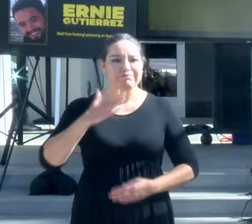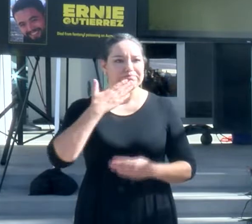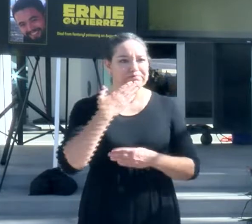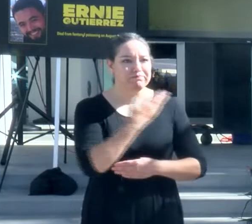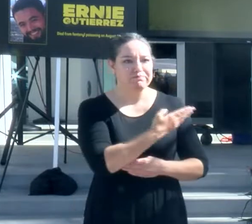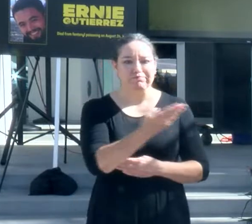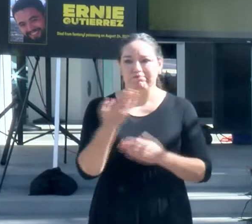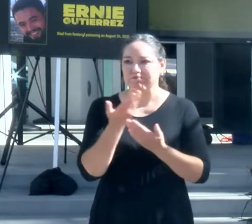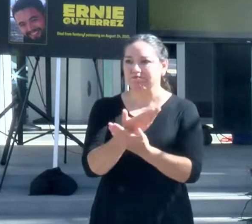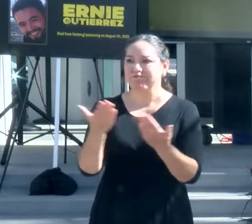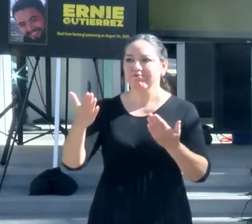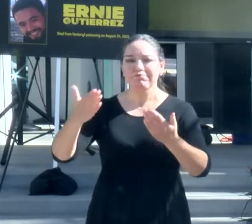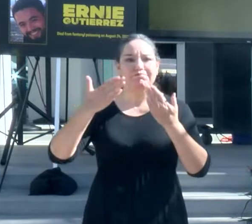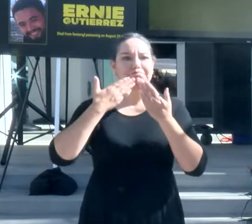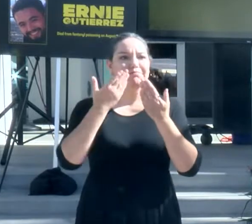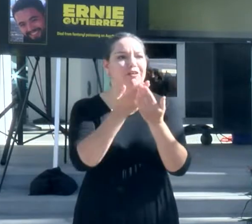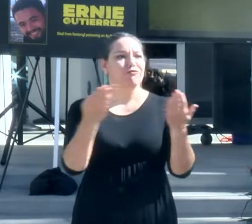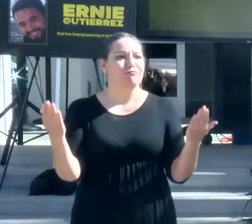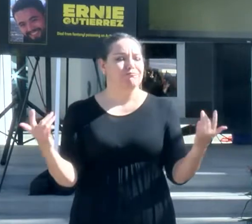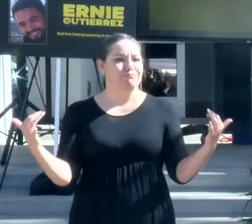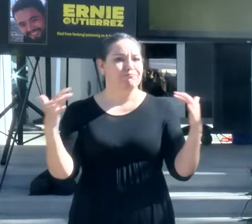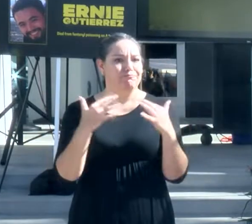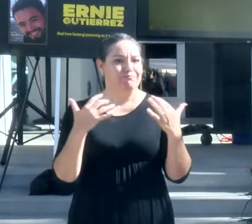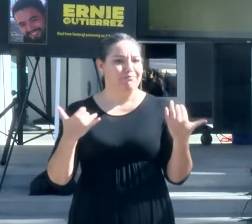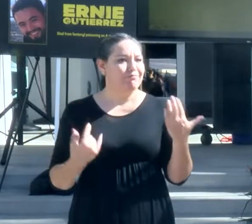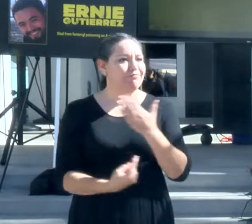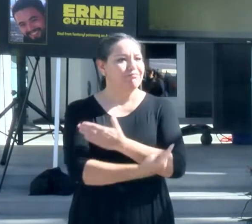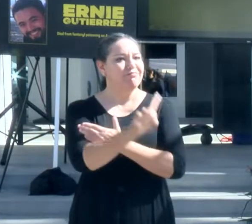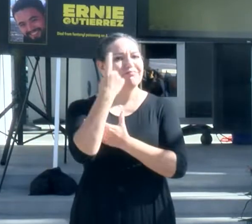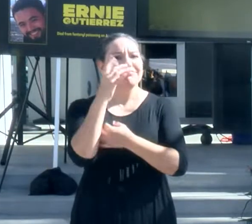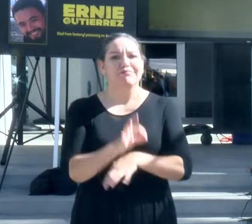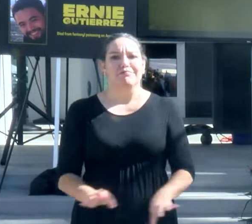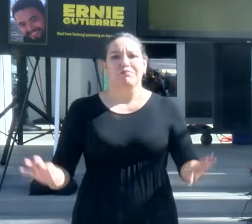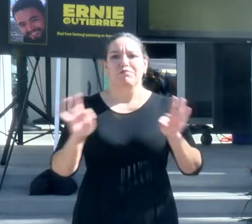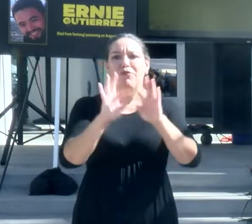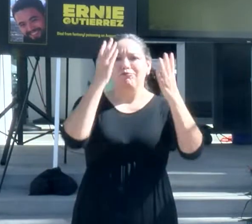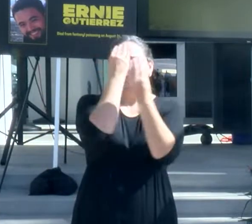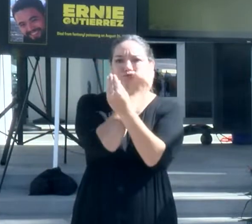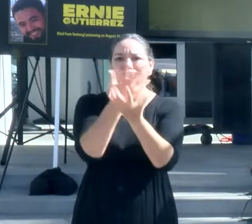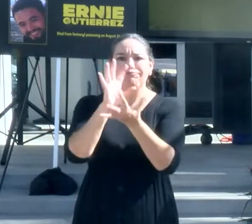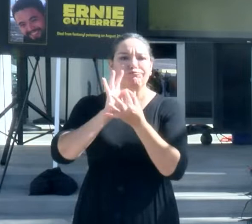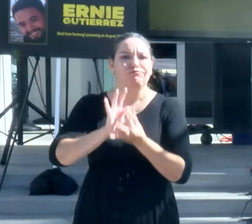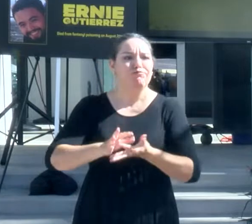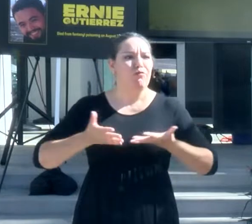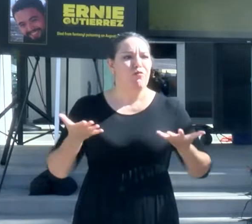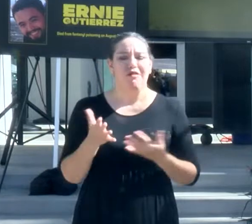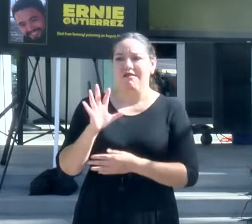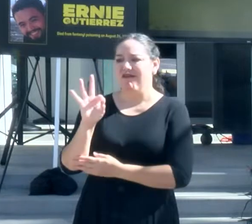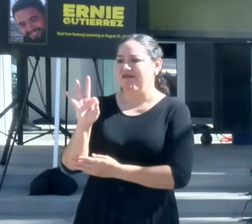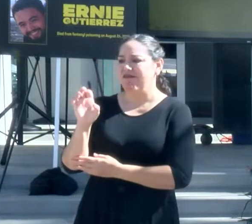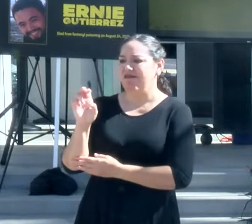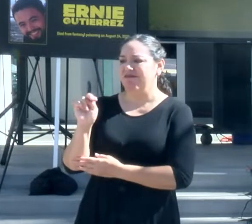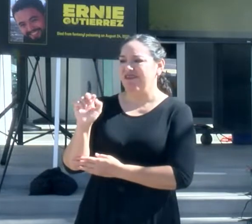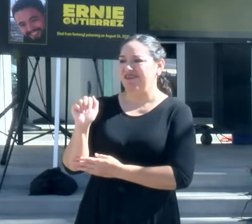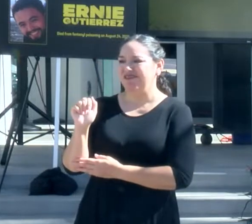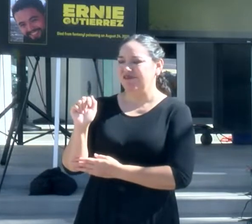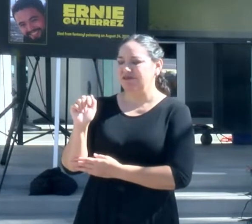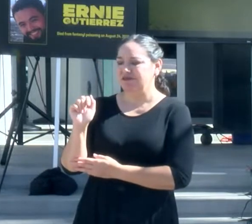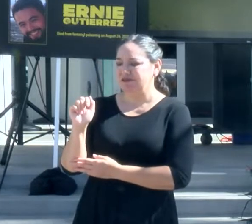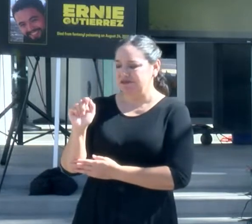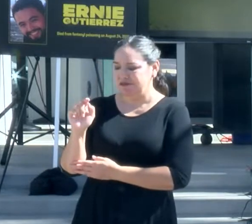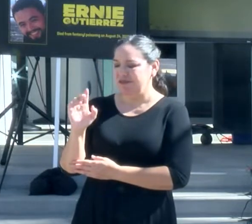Good morning, and thank you all for joining us here today for an important update about fentanyl in our communities, as well as